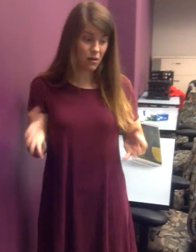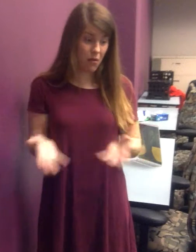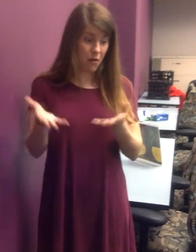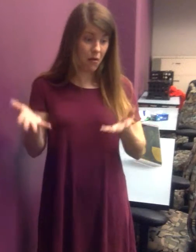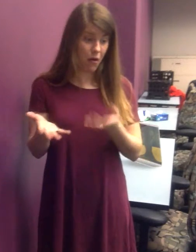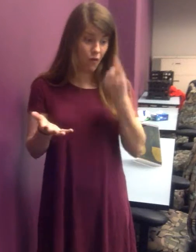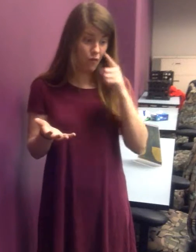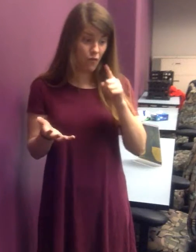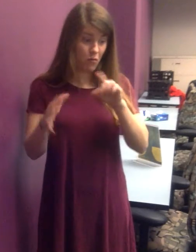yes.